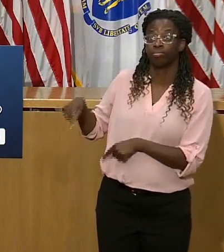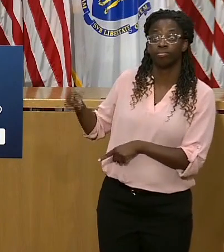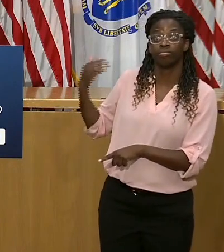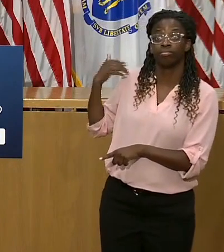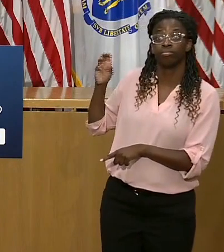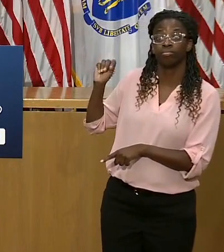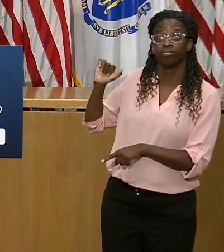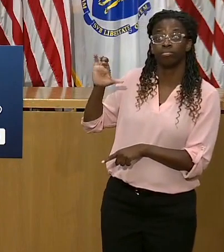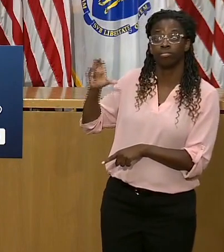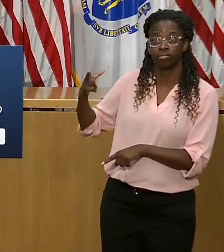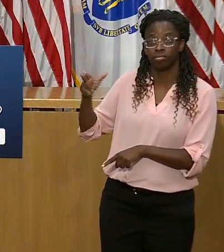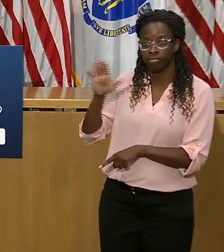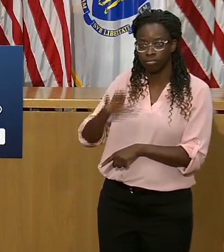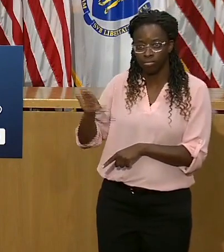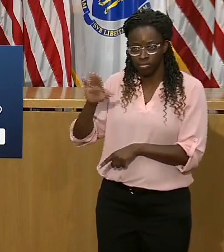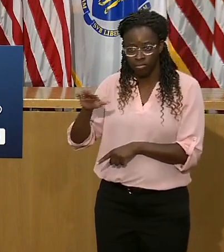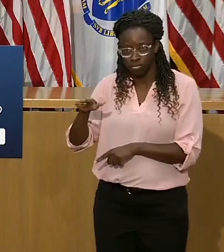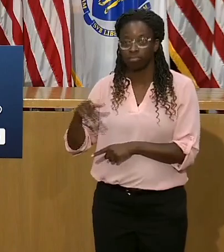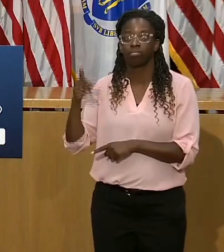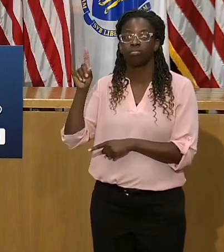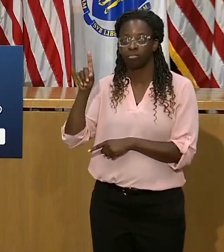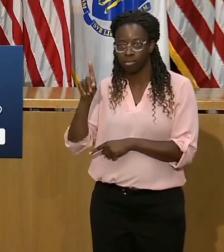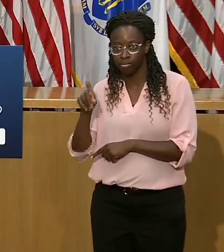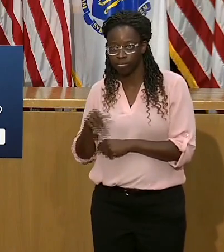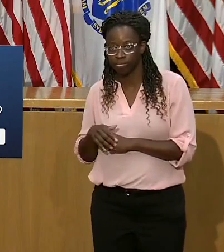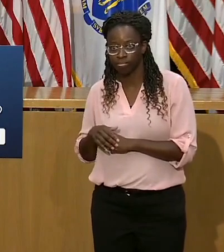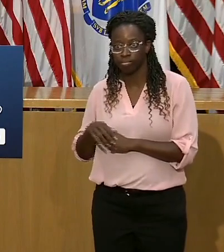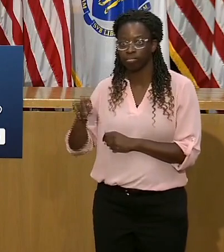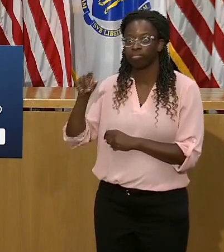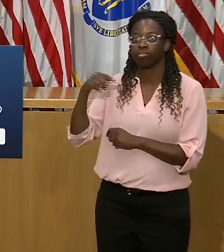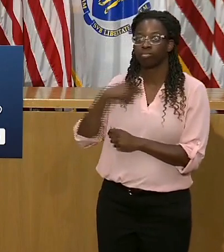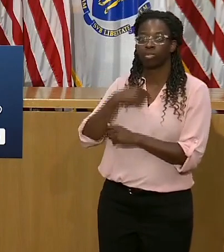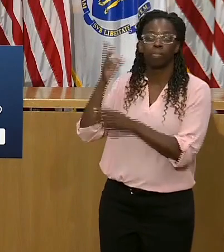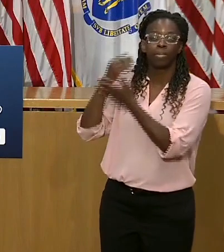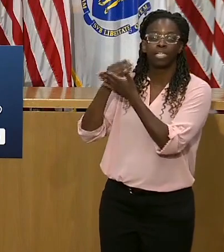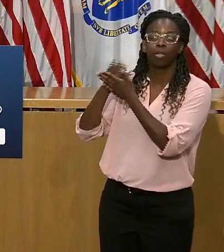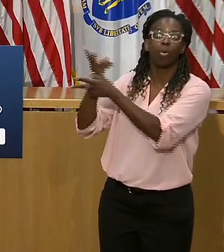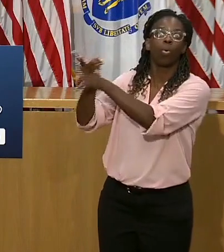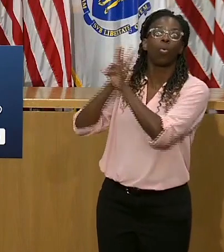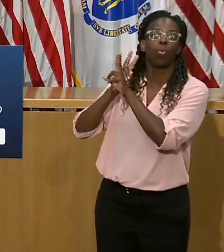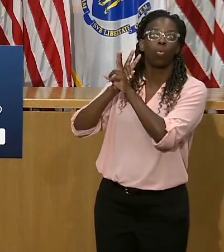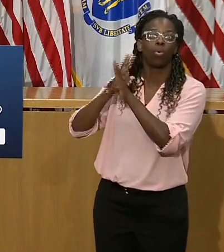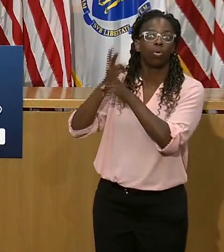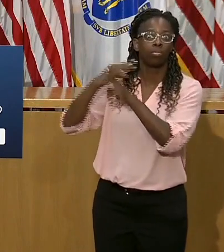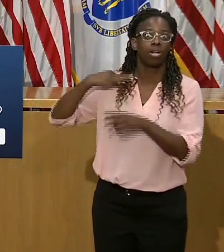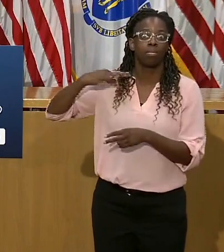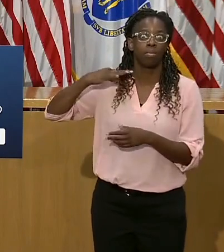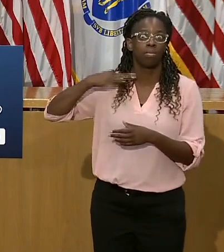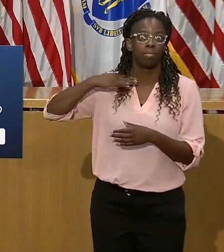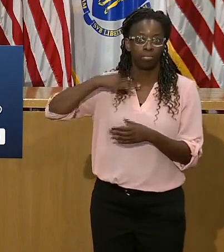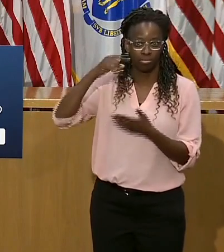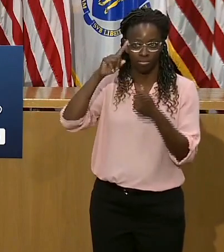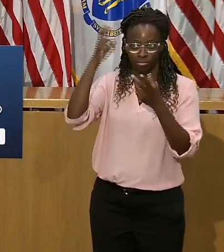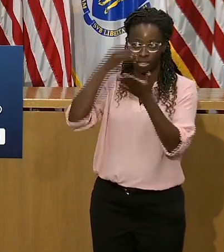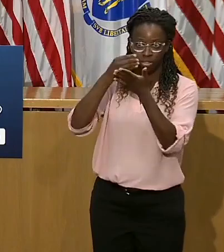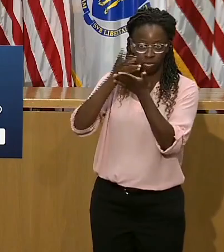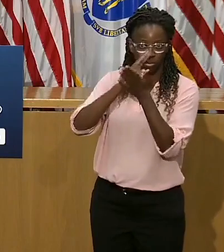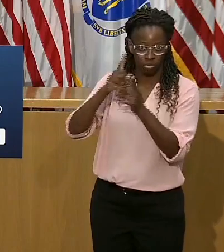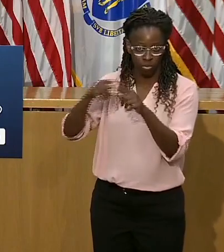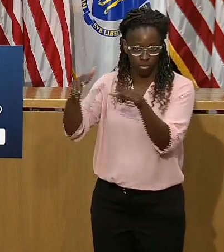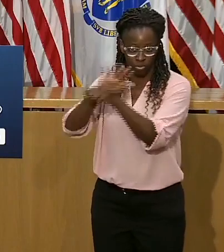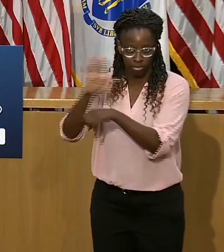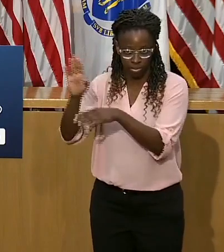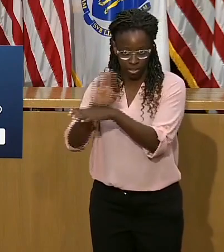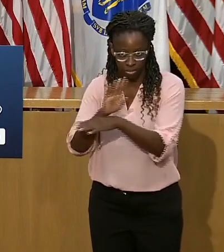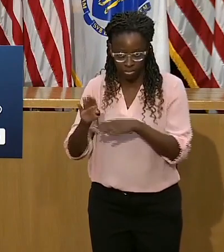that program was first come, first serve. This one, we want to see the applications come in and really try to evaluate where the greatest needs are. I think what communities